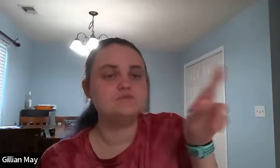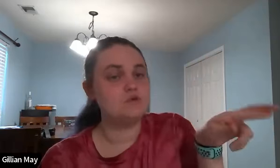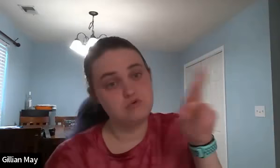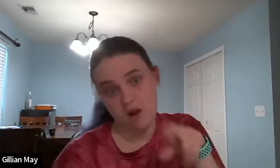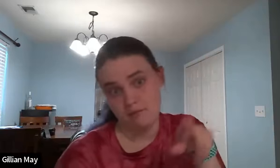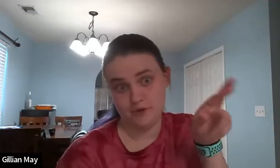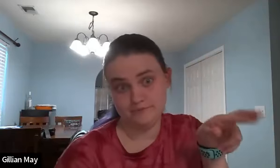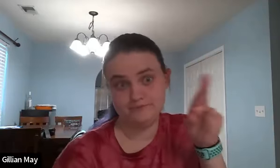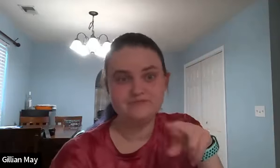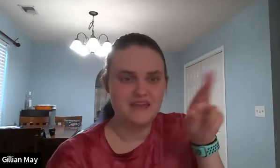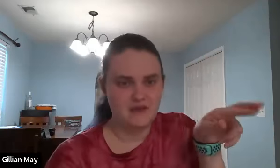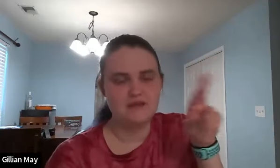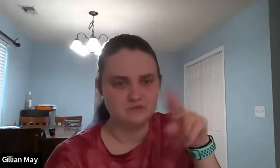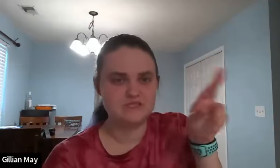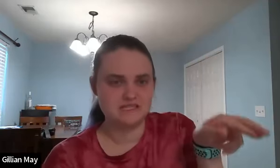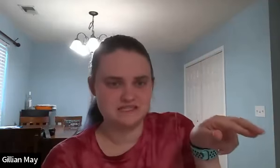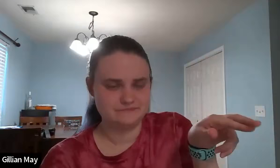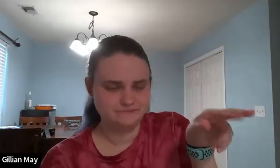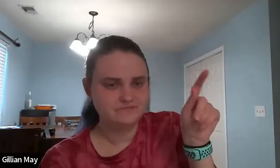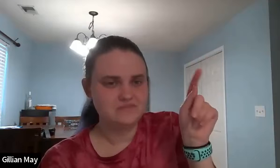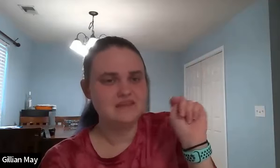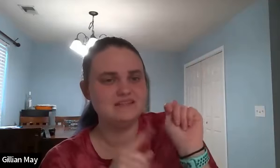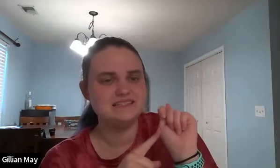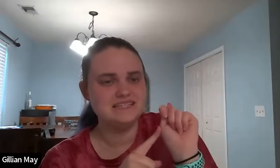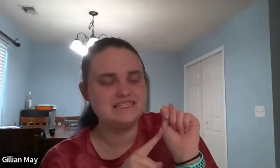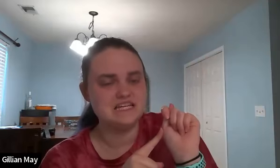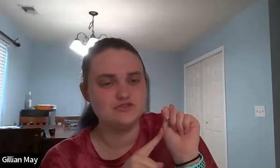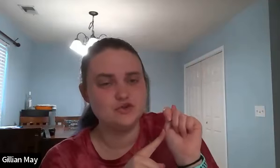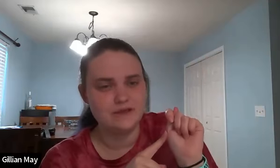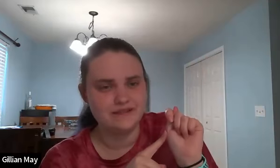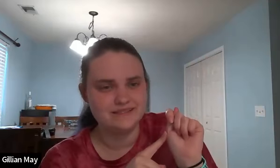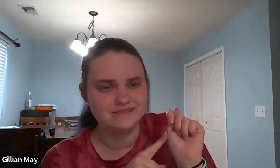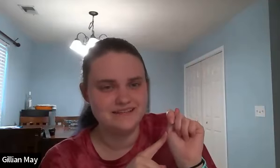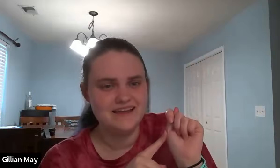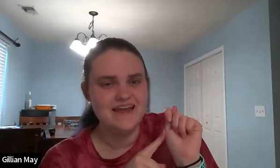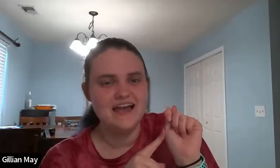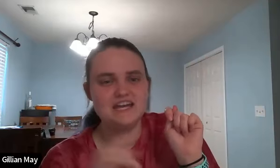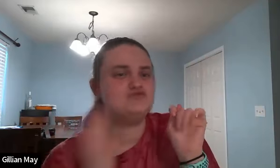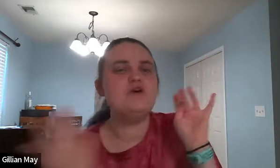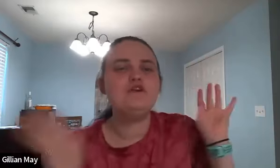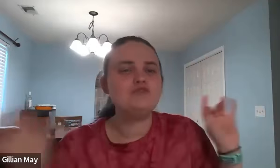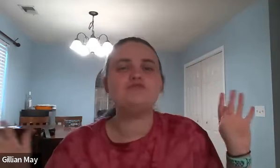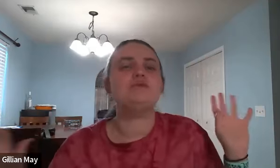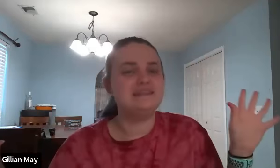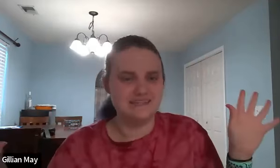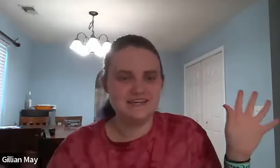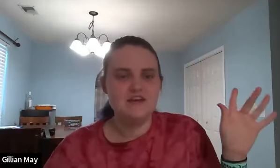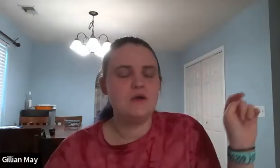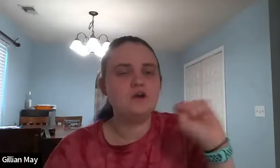more proper, if that makes more sense, because the T stands for toilet. And it drove her crazy that we're